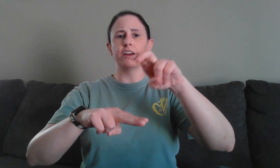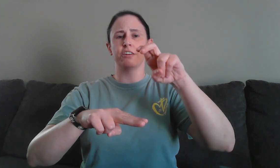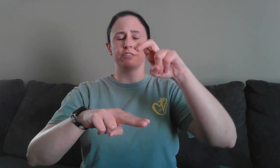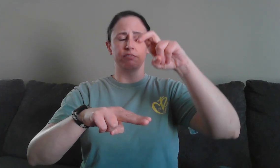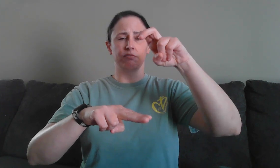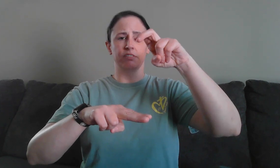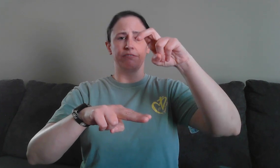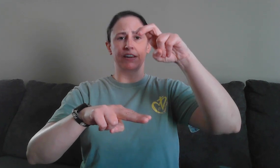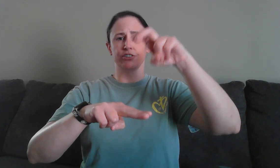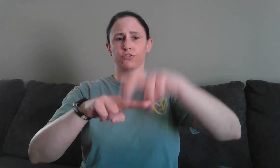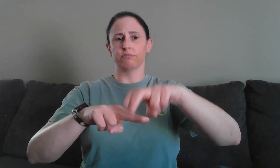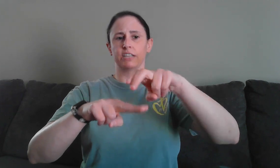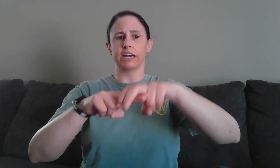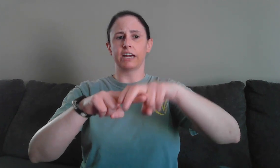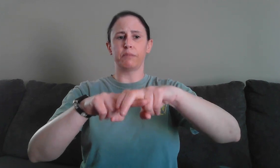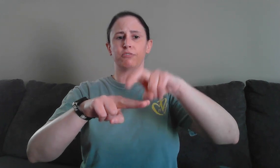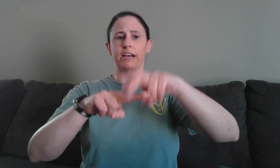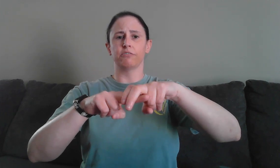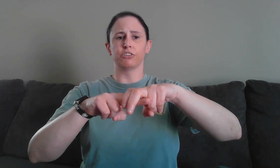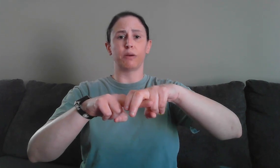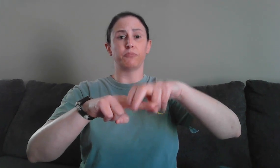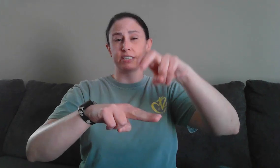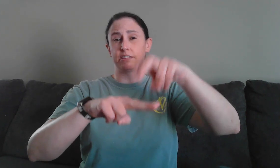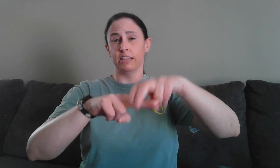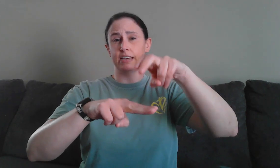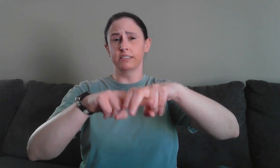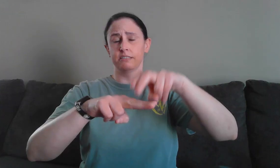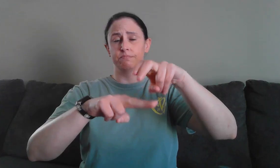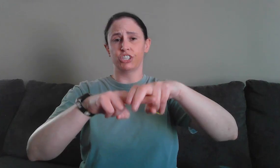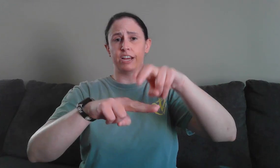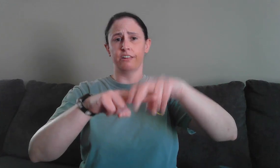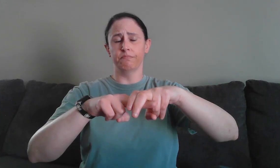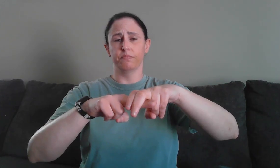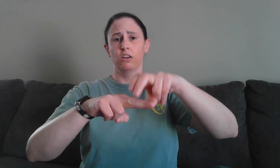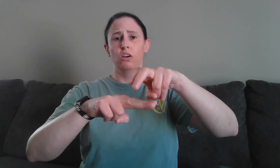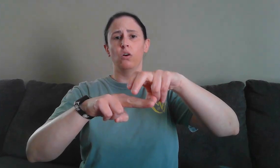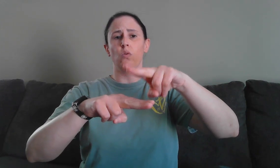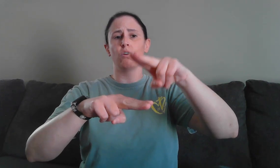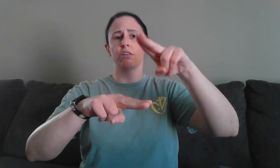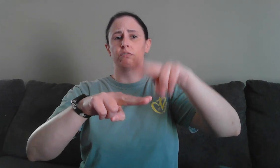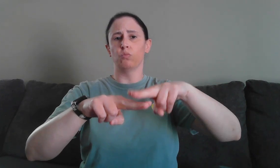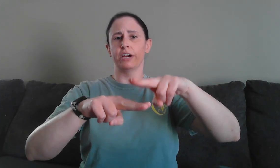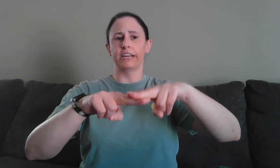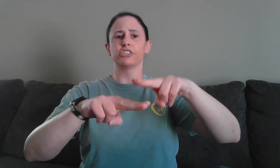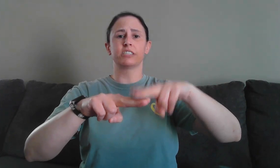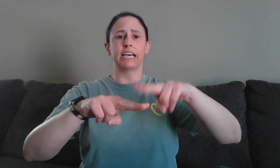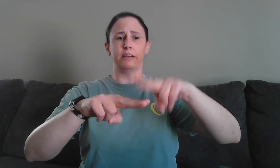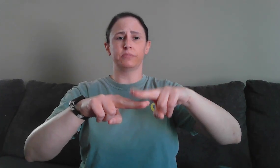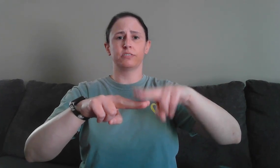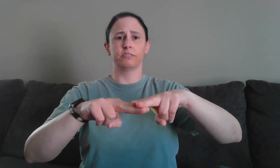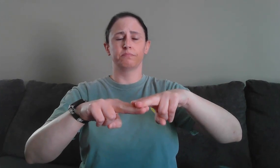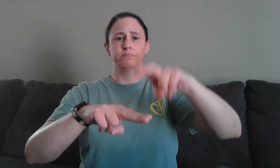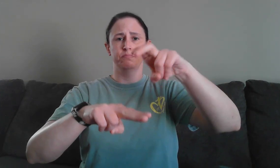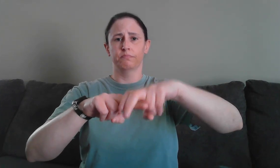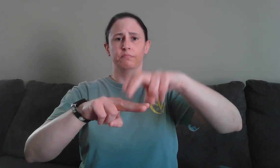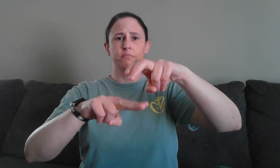where the fingers kind of wrap around to represent the legs, chair, or where it just taps